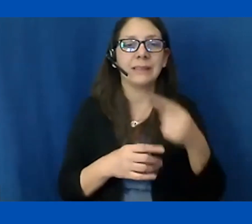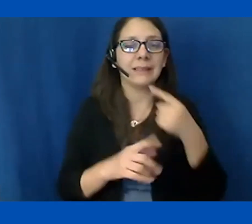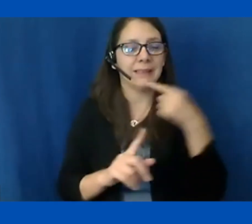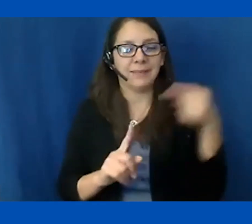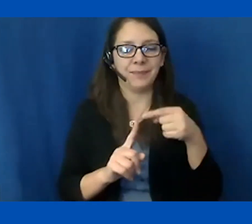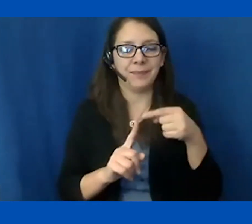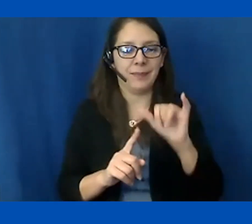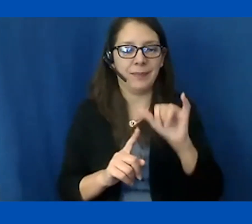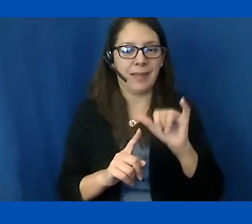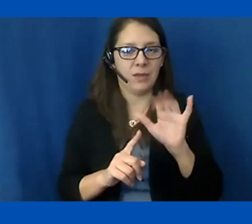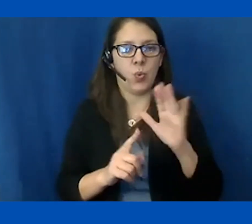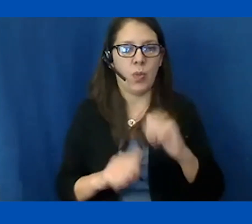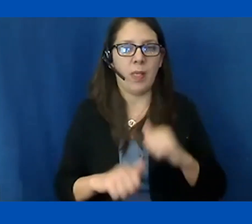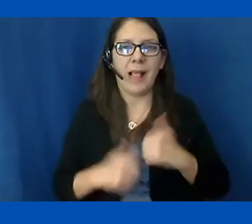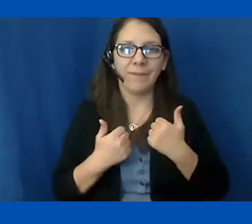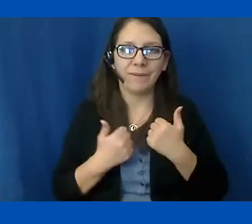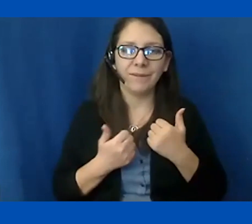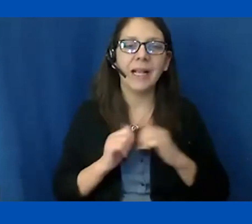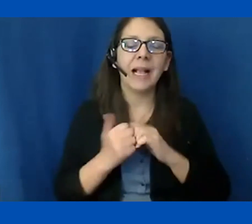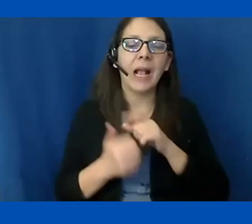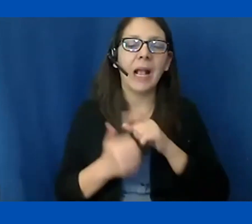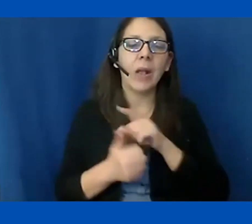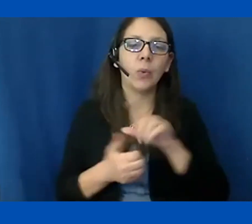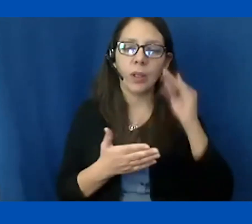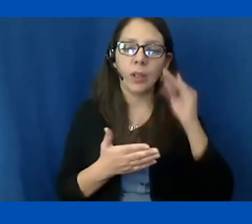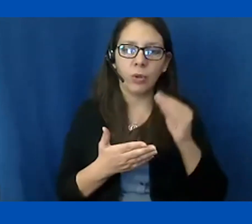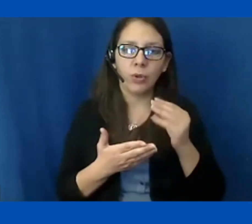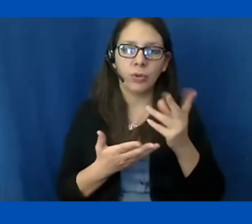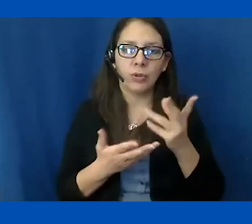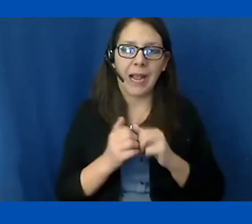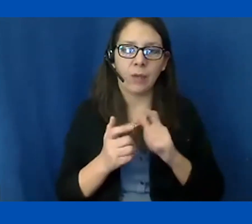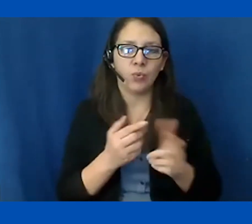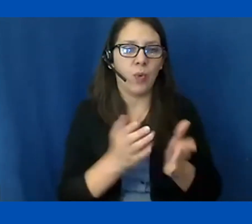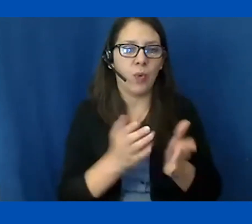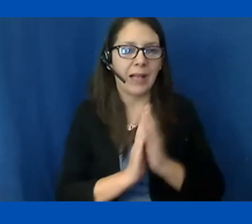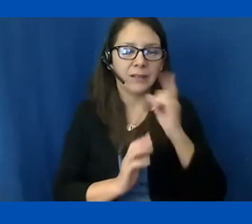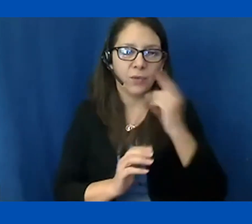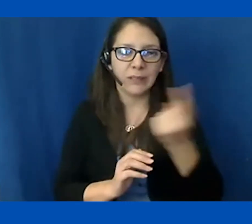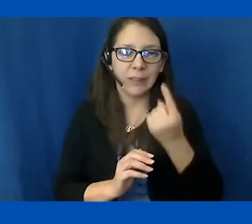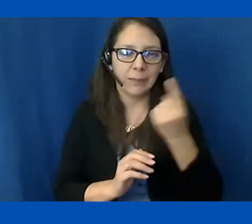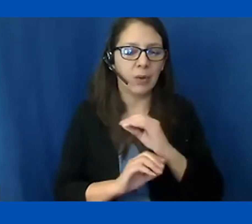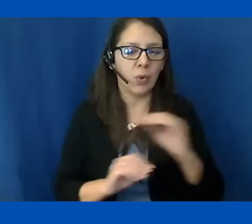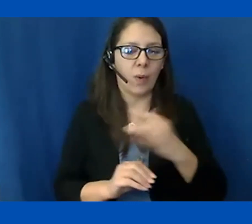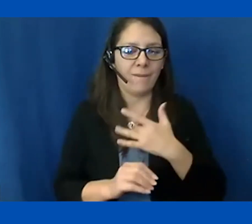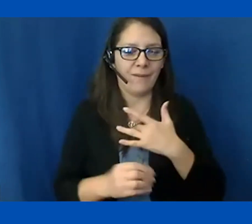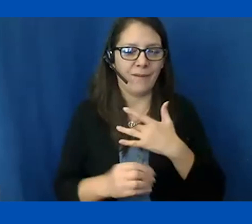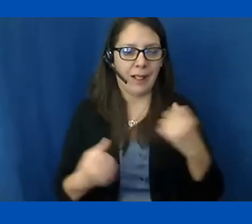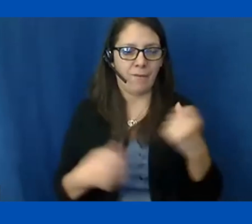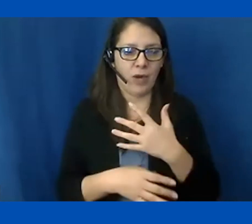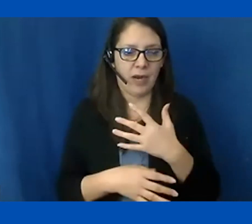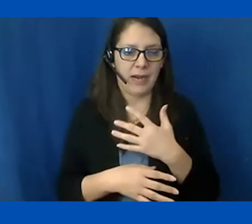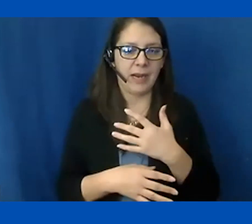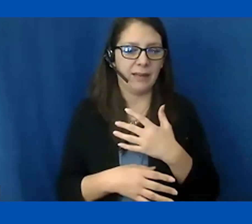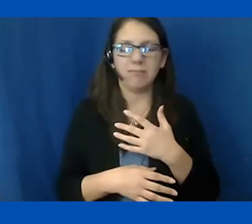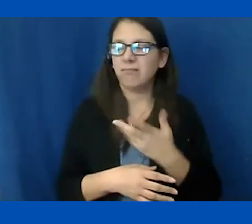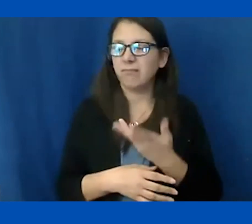how you learn to ask for things, and like not be afraid to say, oh, this doesn't